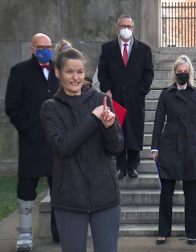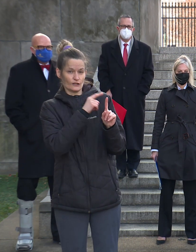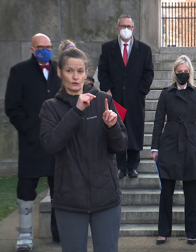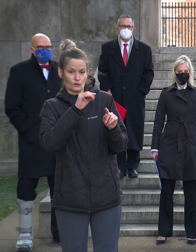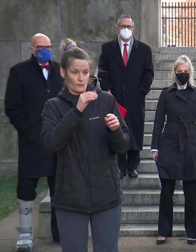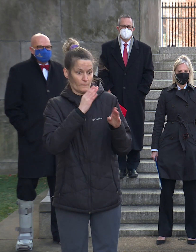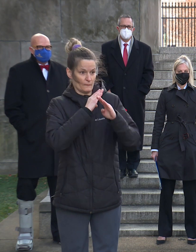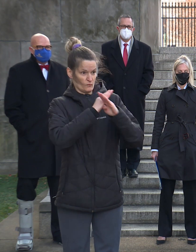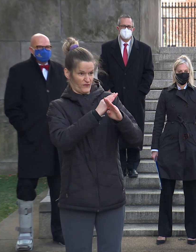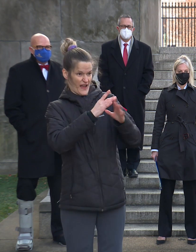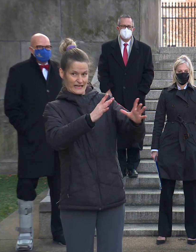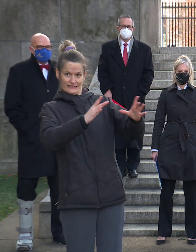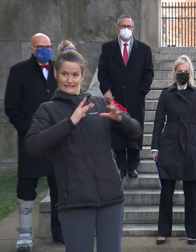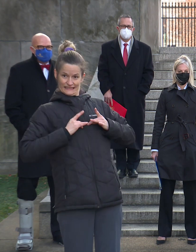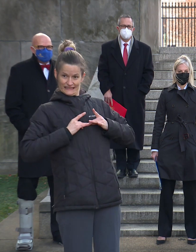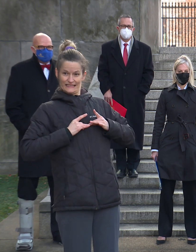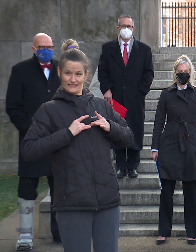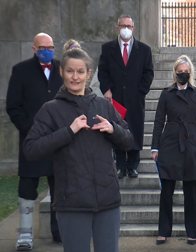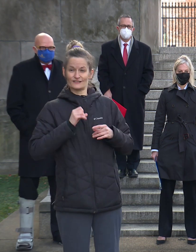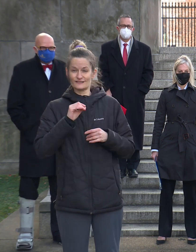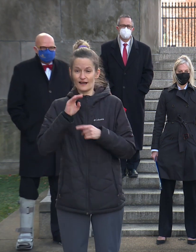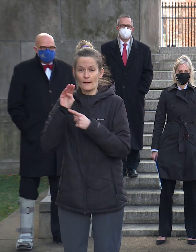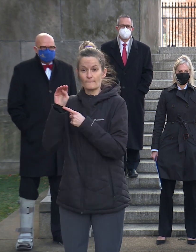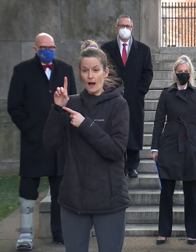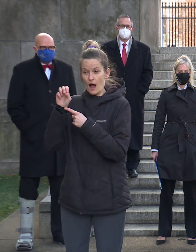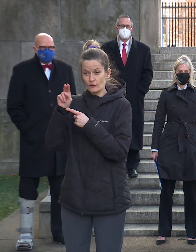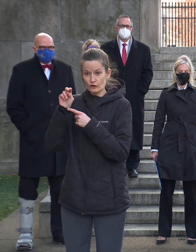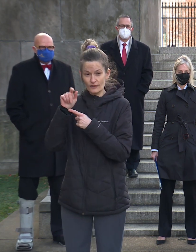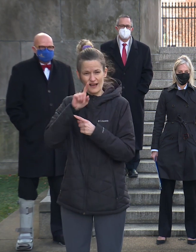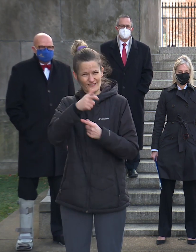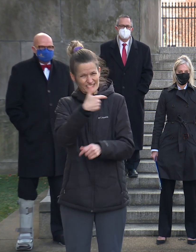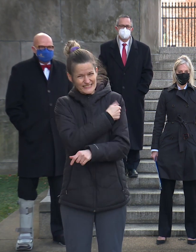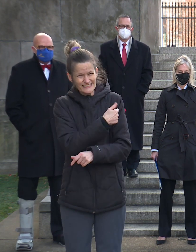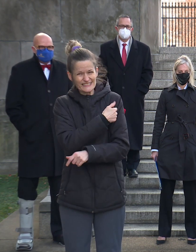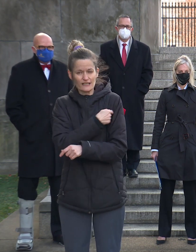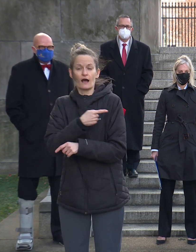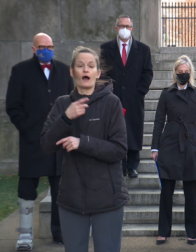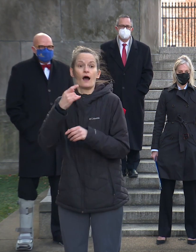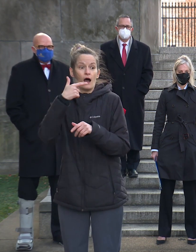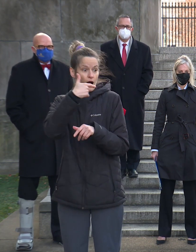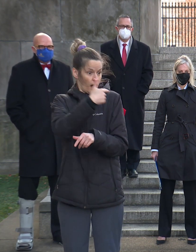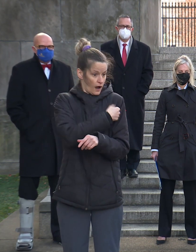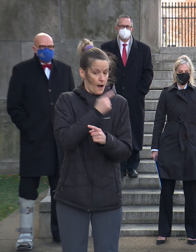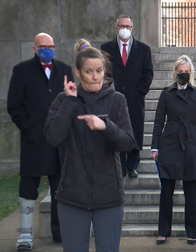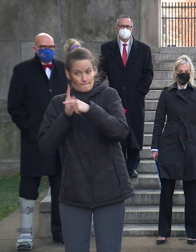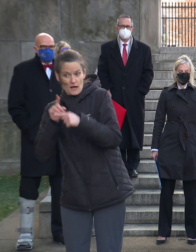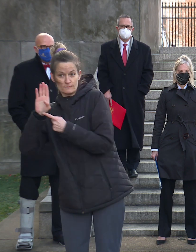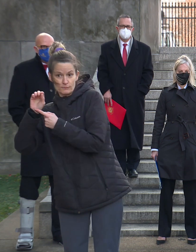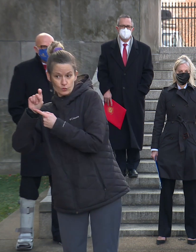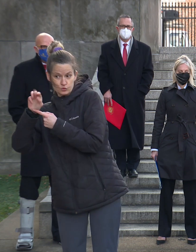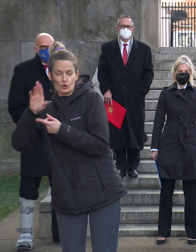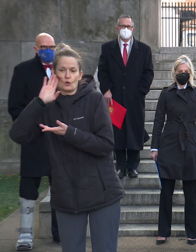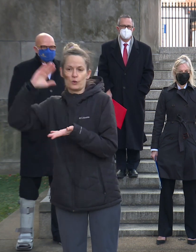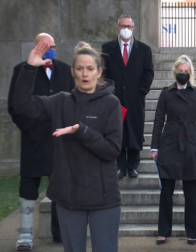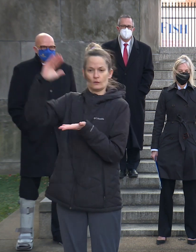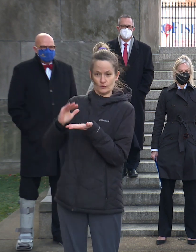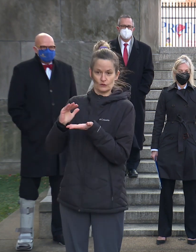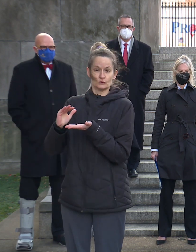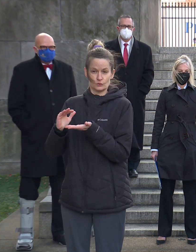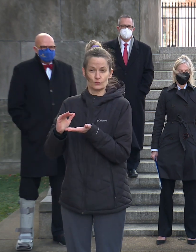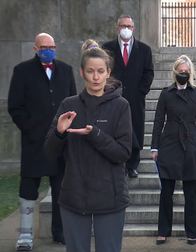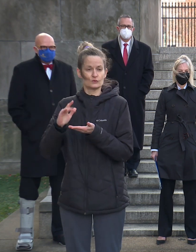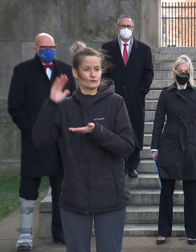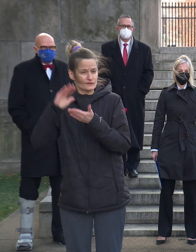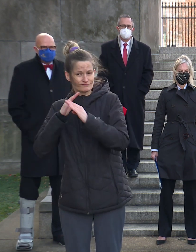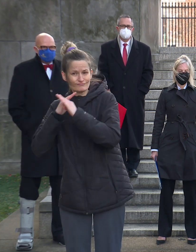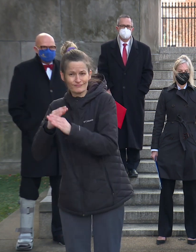mRNA vaccines and the boosters still seems to help reduce the risk of being hospitalized, having severe illness, or dying from